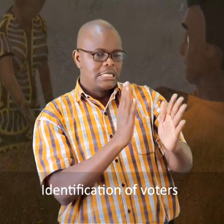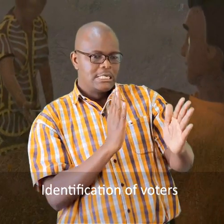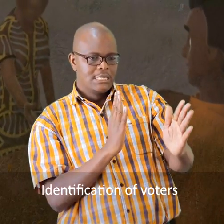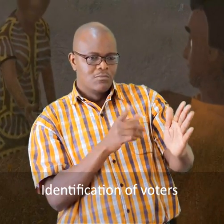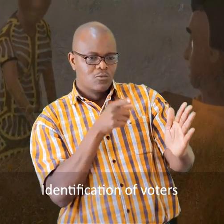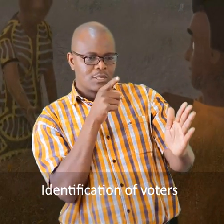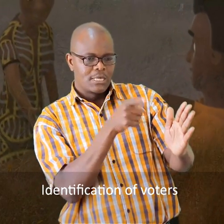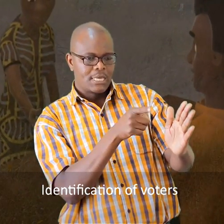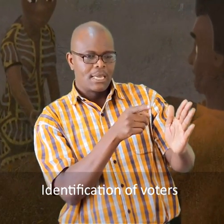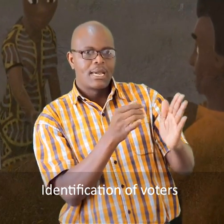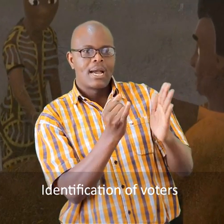identification of voters,